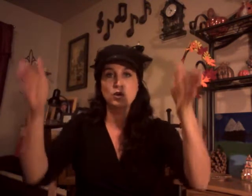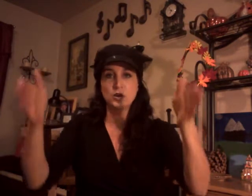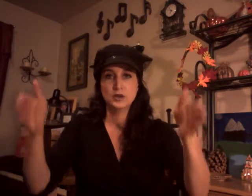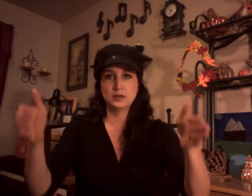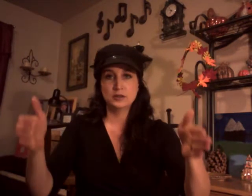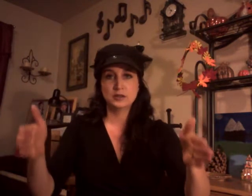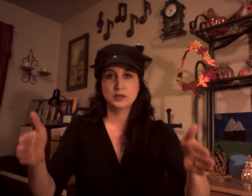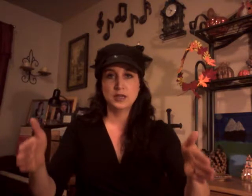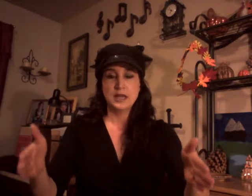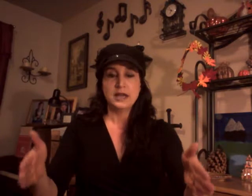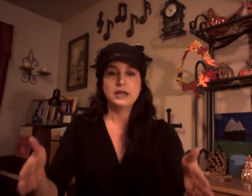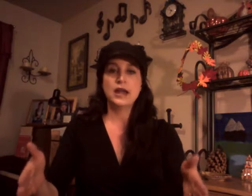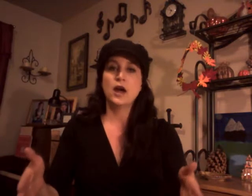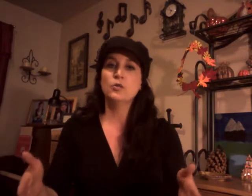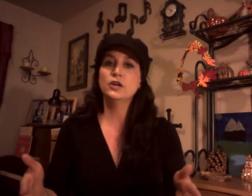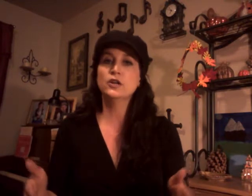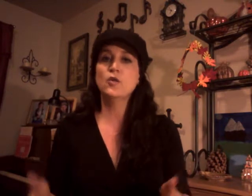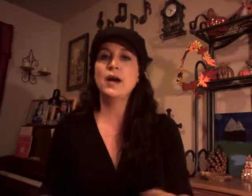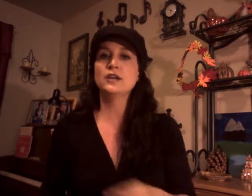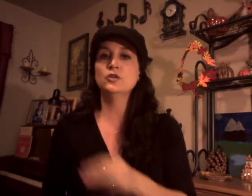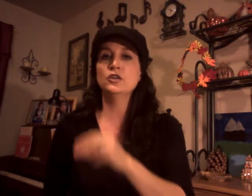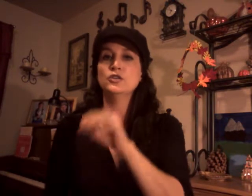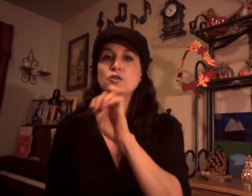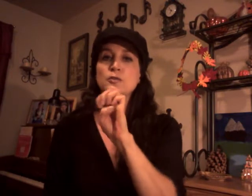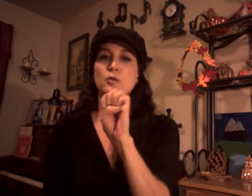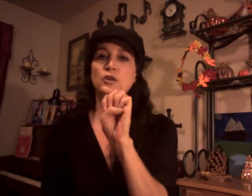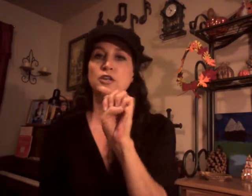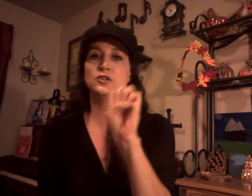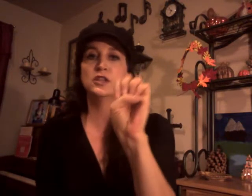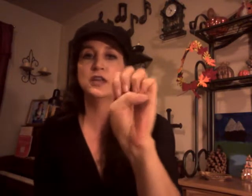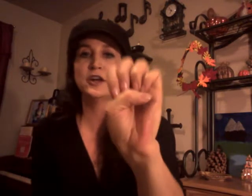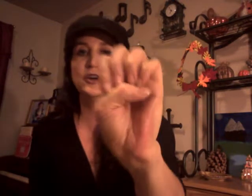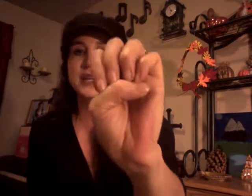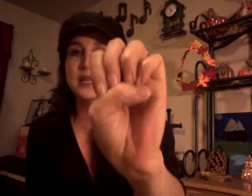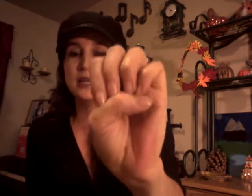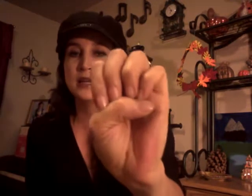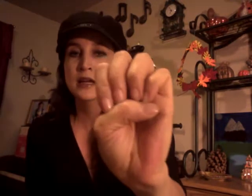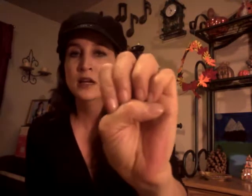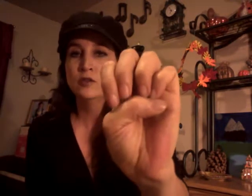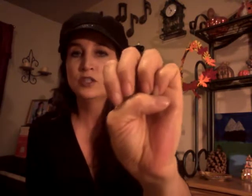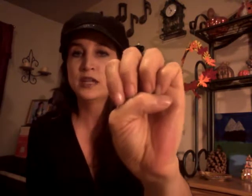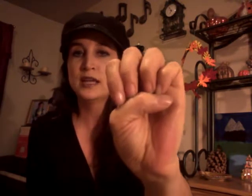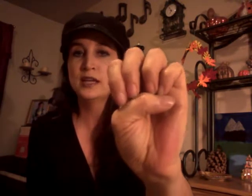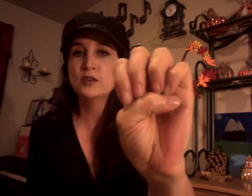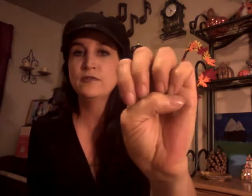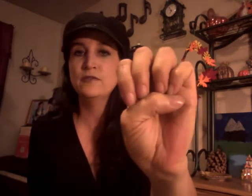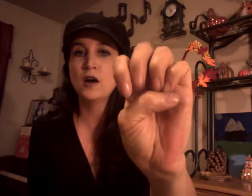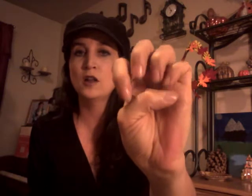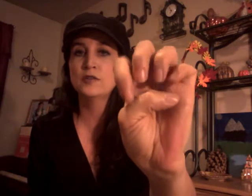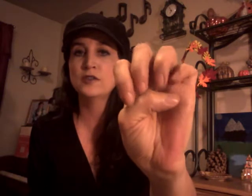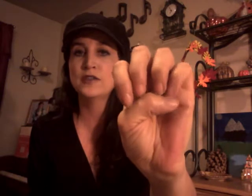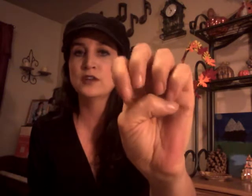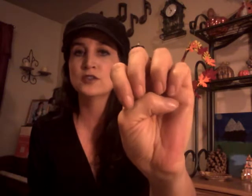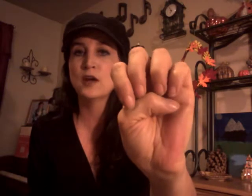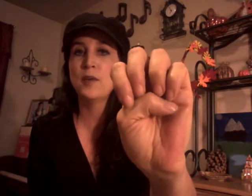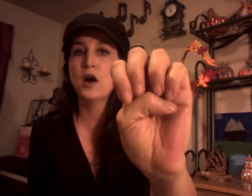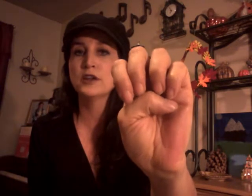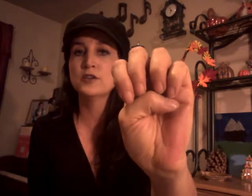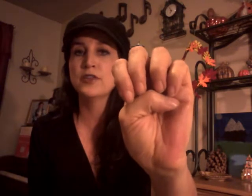Redeemer. Now we're going to go back to our shoulder, but we're going to do the letter E, which is taking all of your fingers upon your